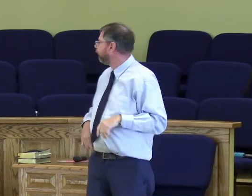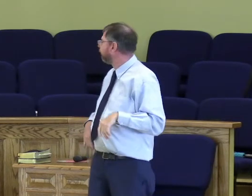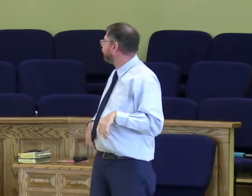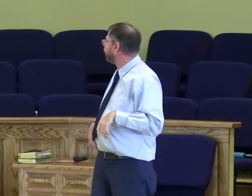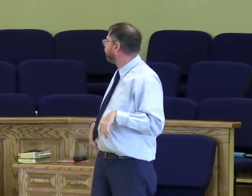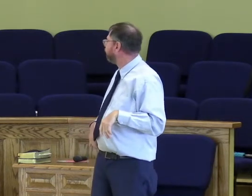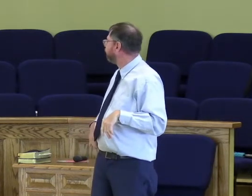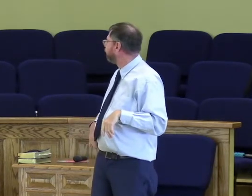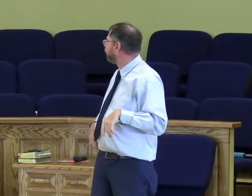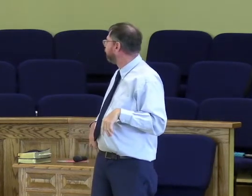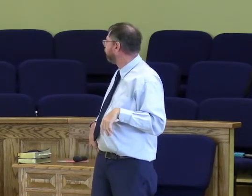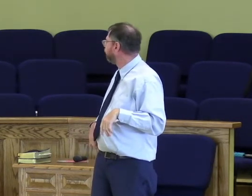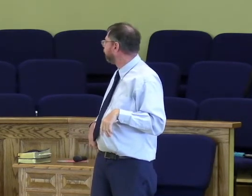spread.